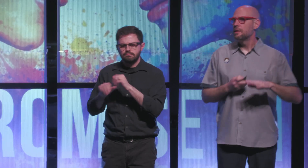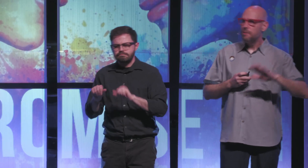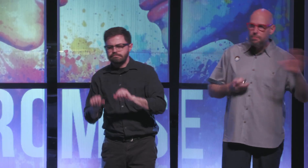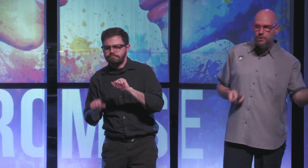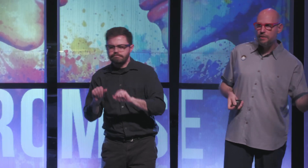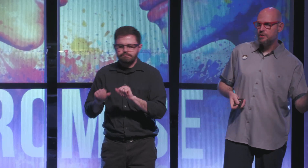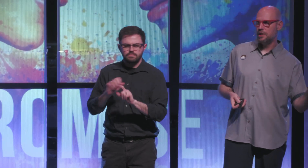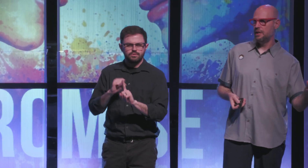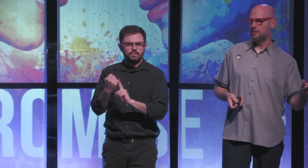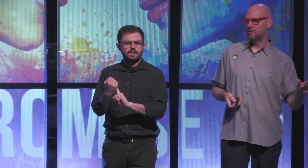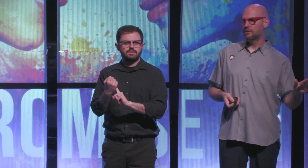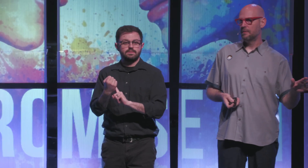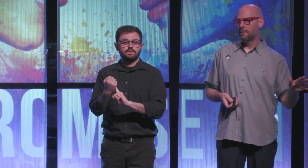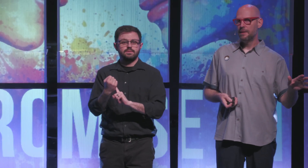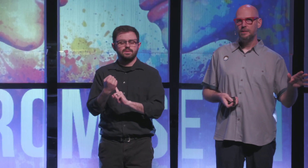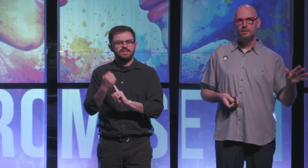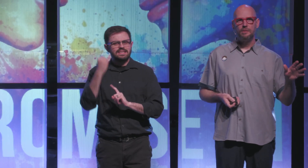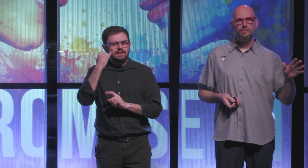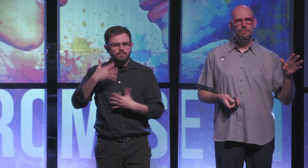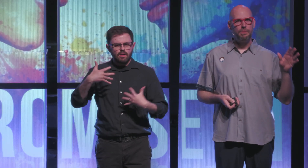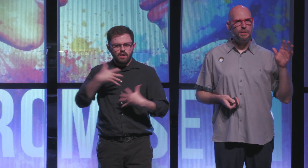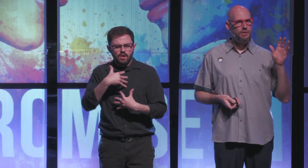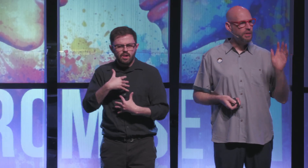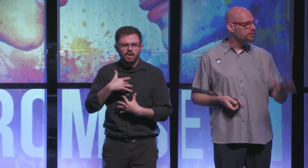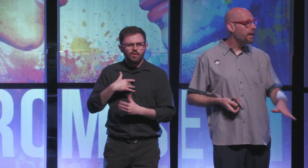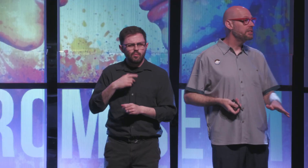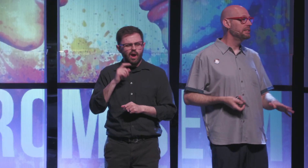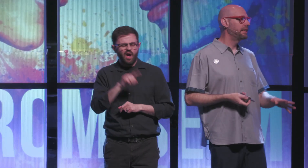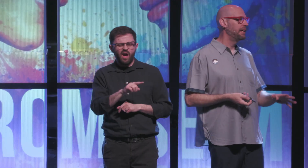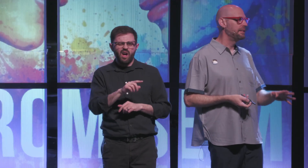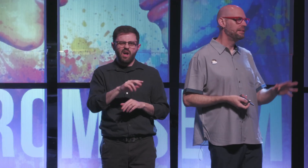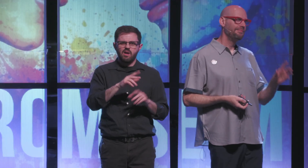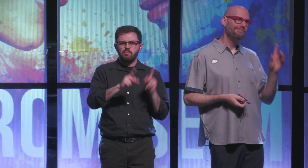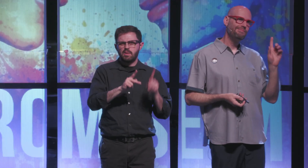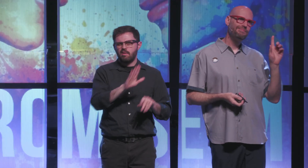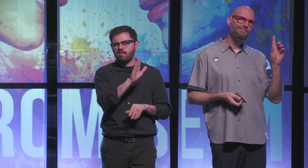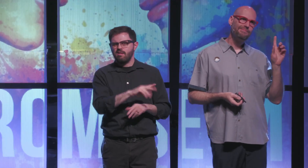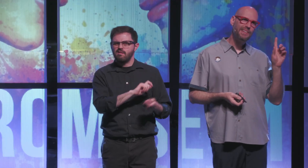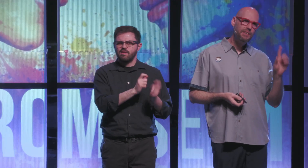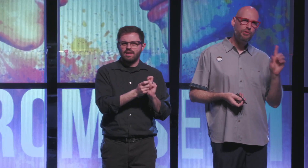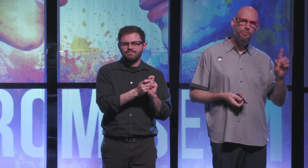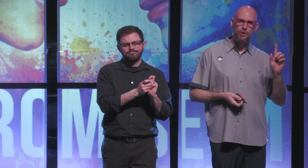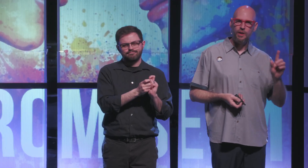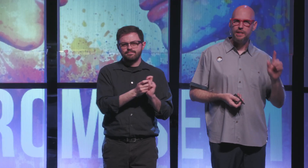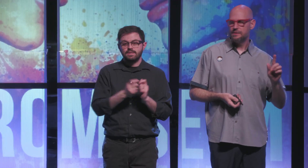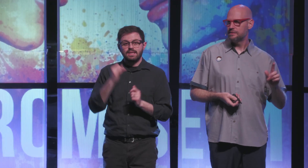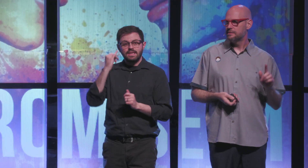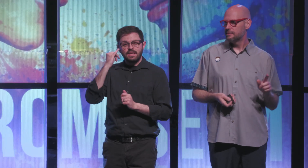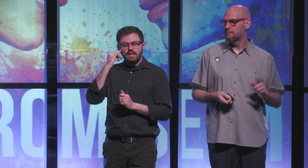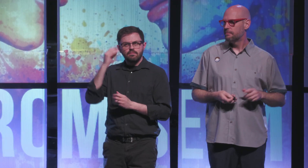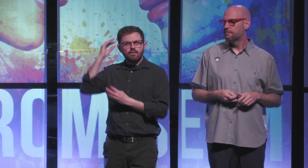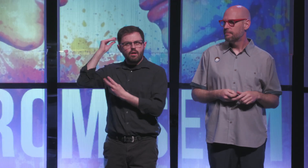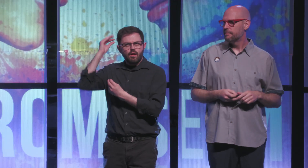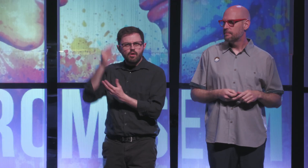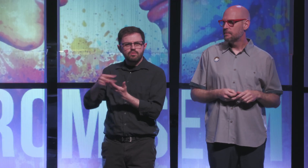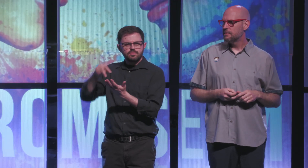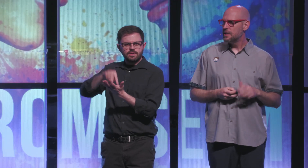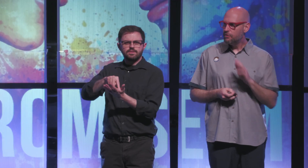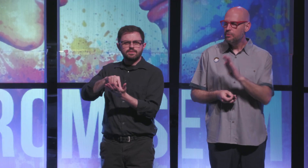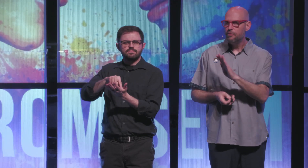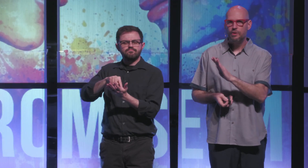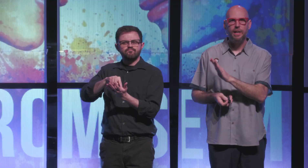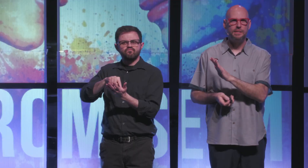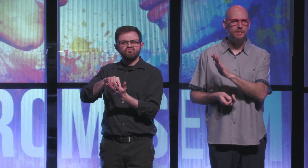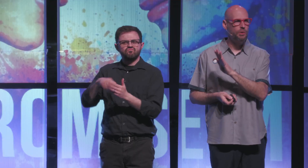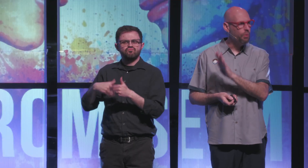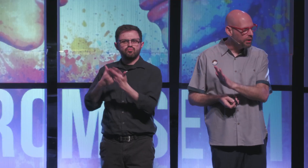says people never change, but the resurrection says, leave room for grace. Leave